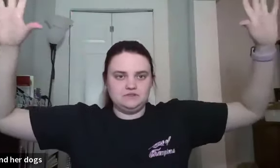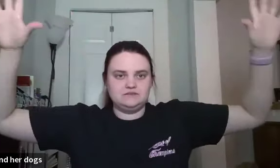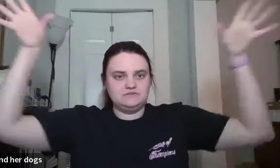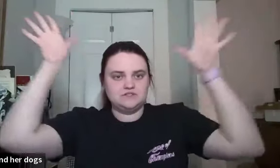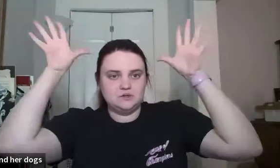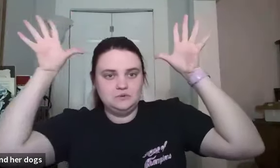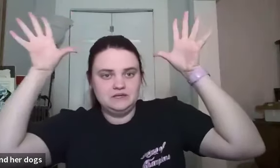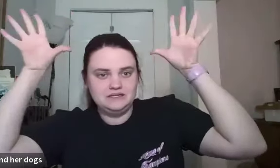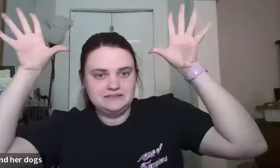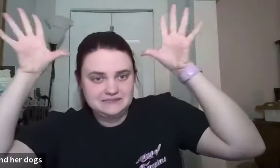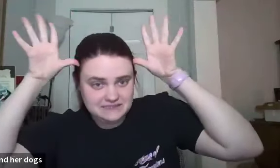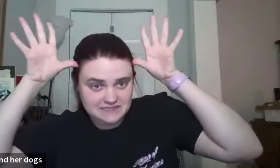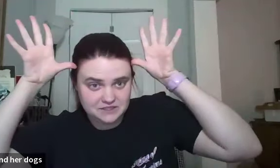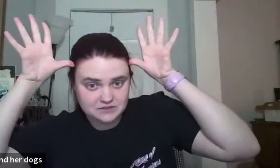Moose. So deer.